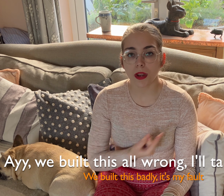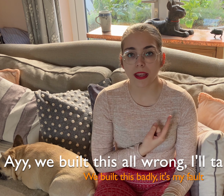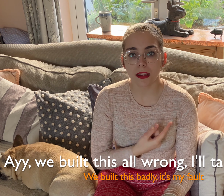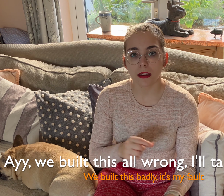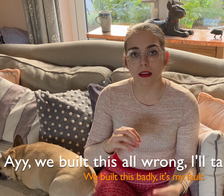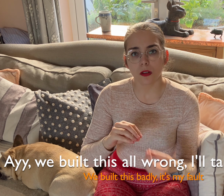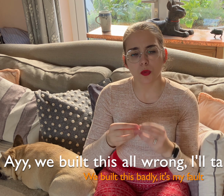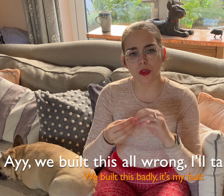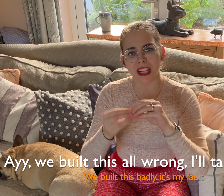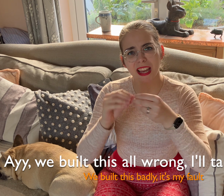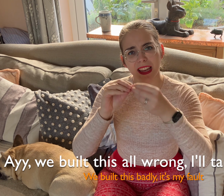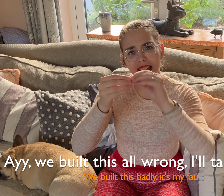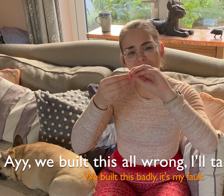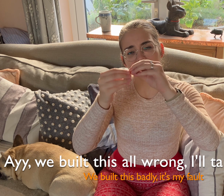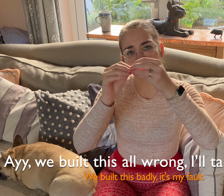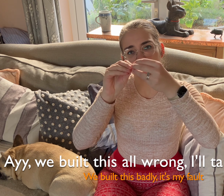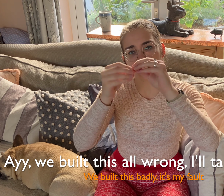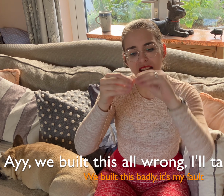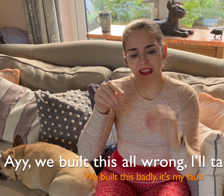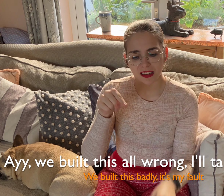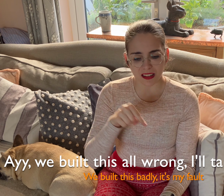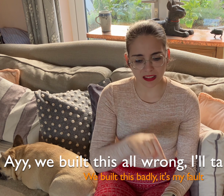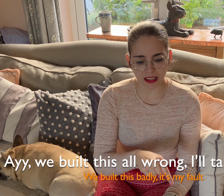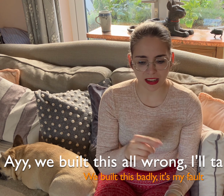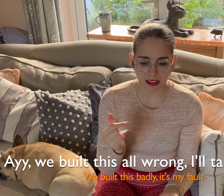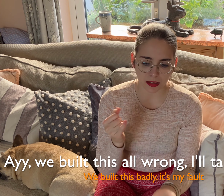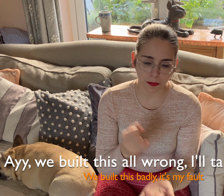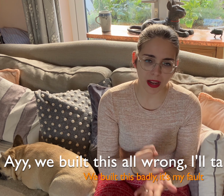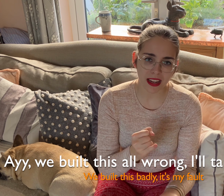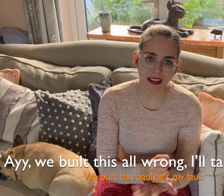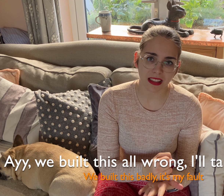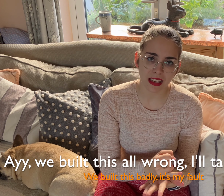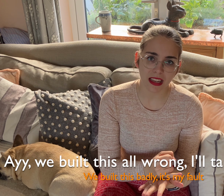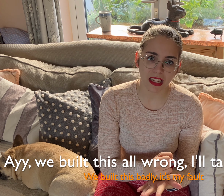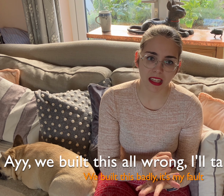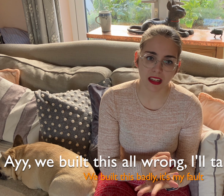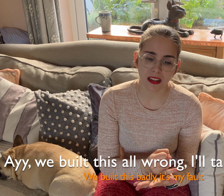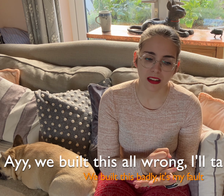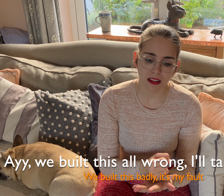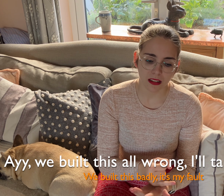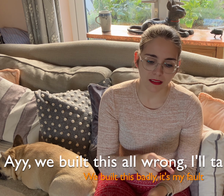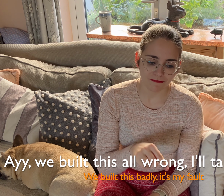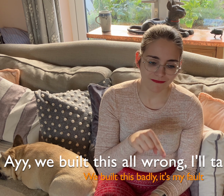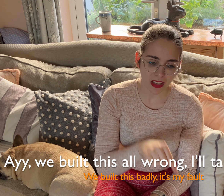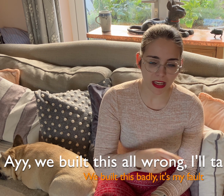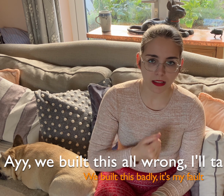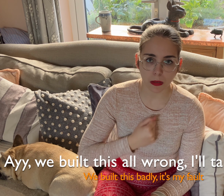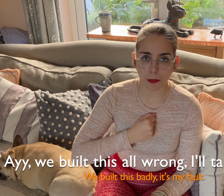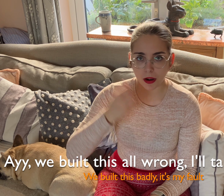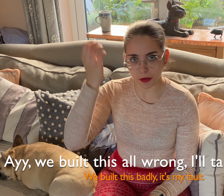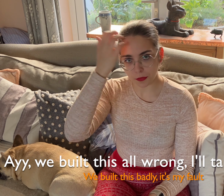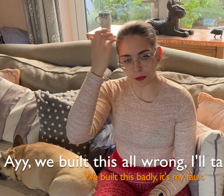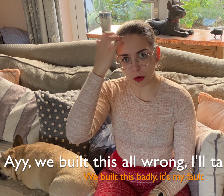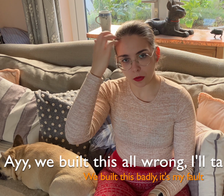We created this badly. It's my fault.